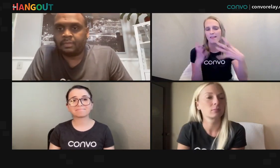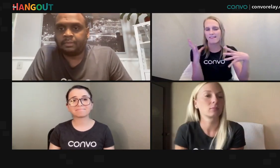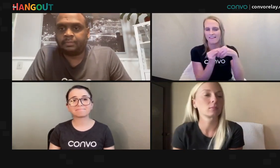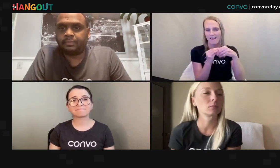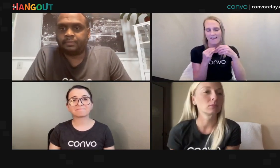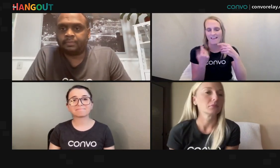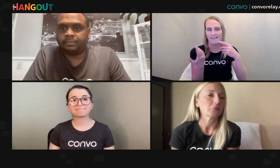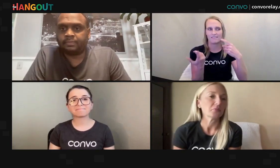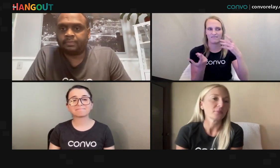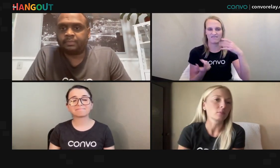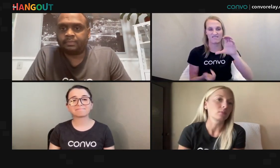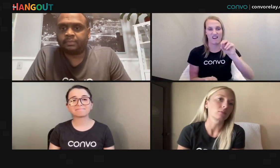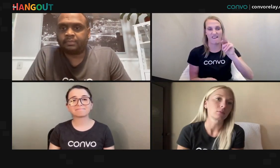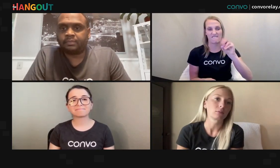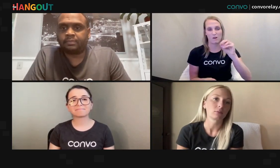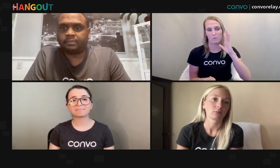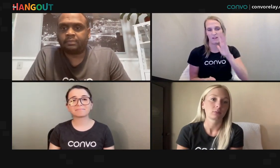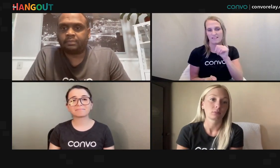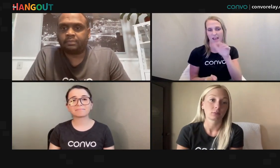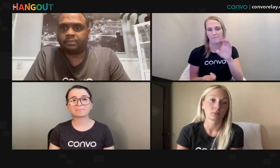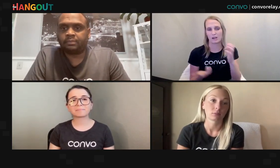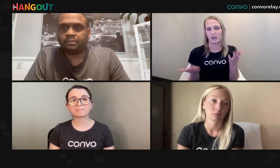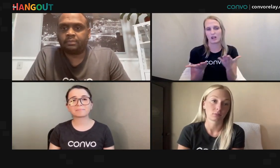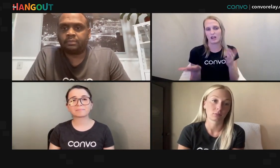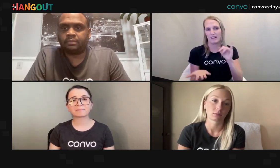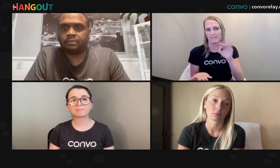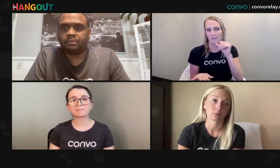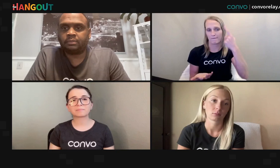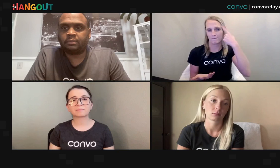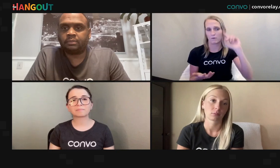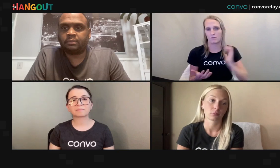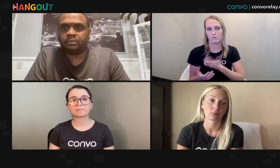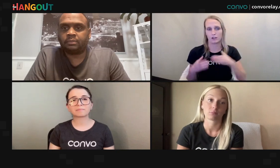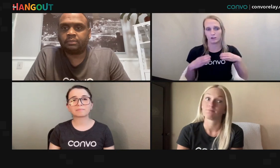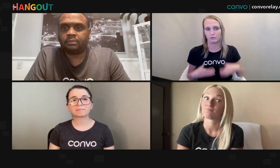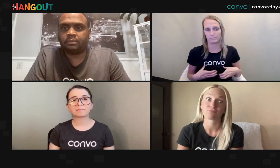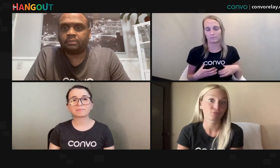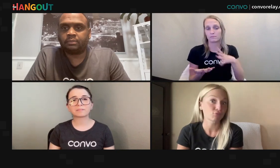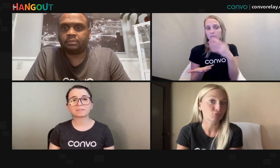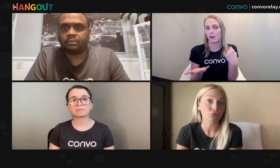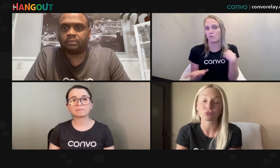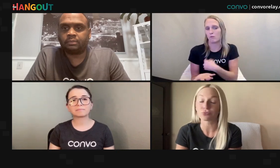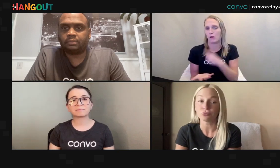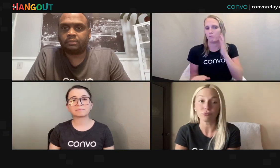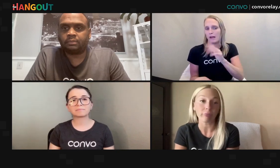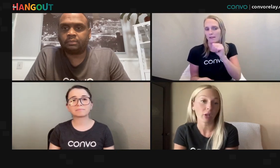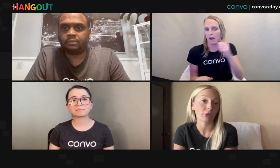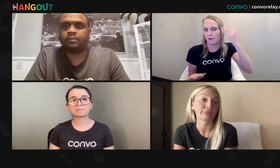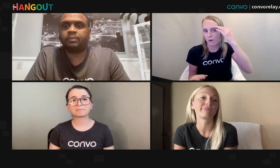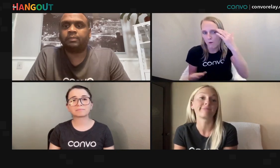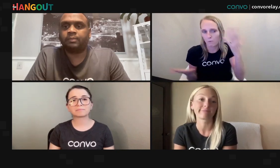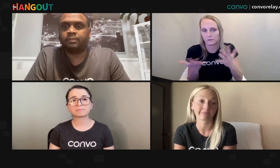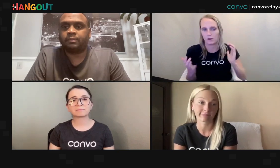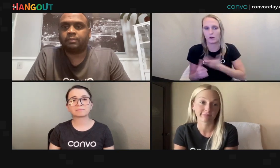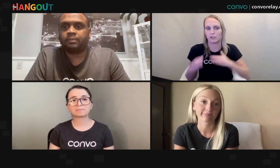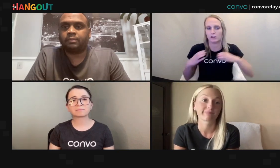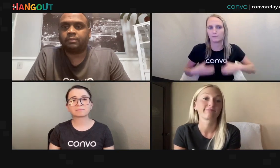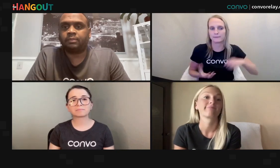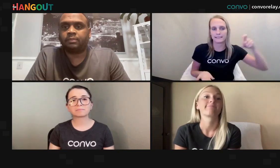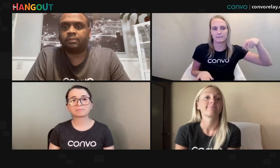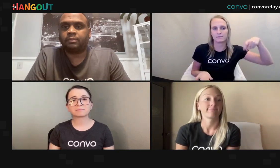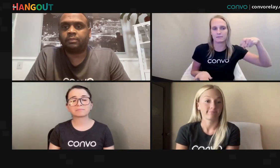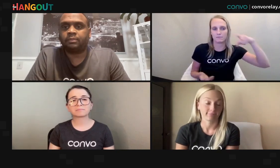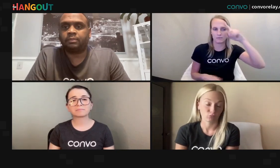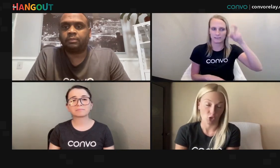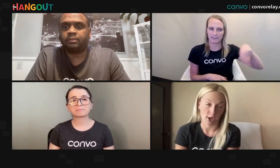And Carly speaking here, I also wanted to add, Convo is not going to be here if it wasn't going to be for our customers. And